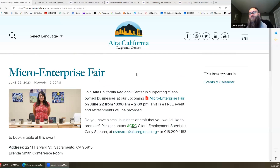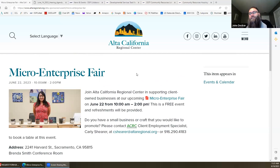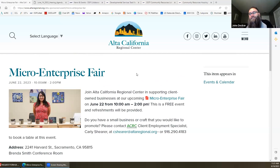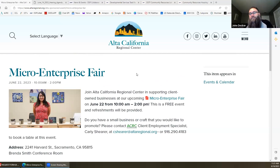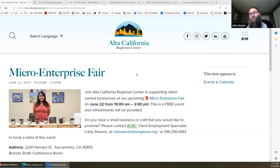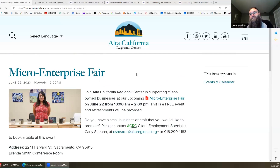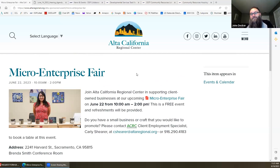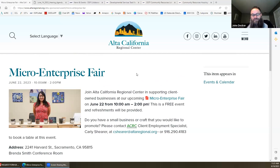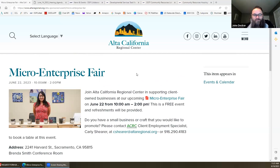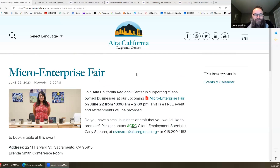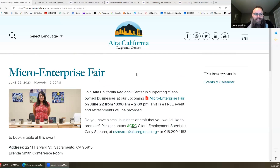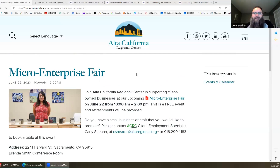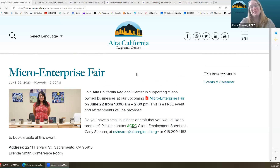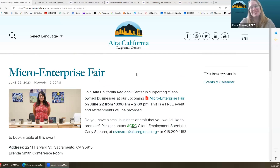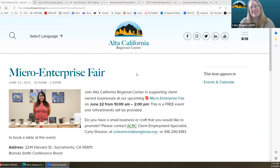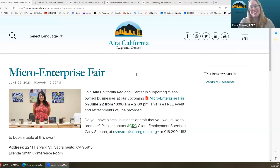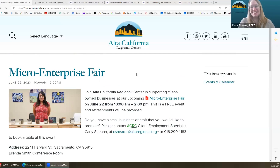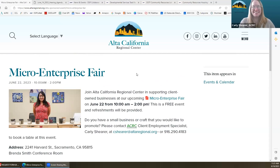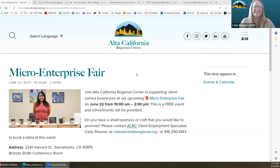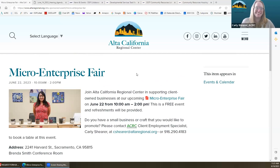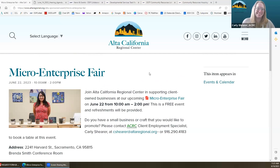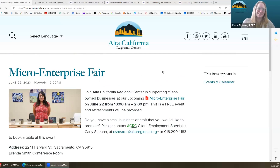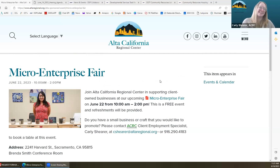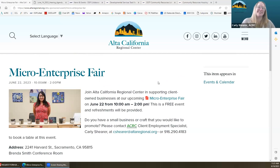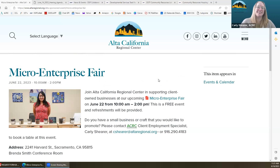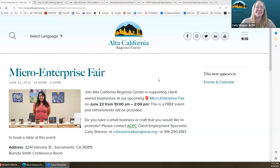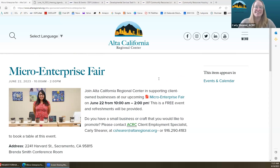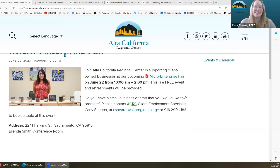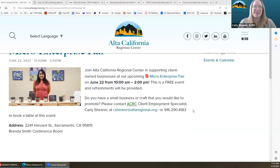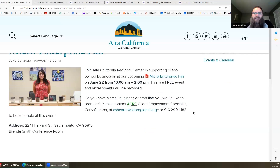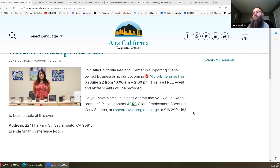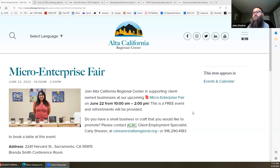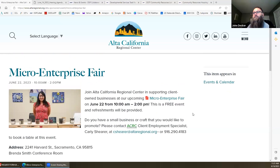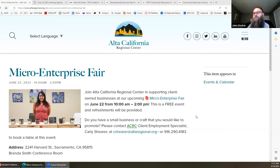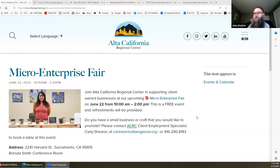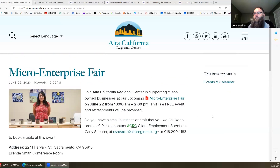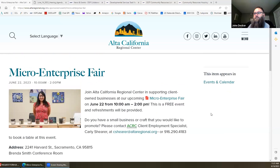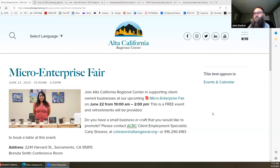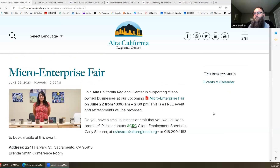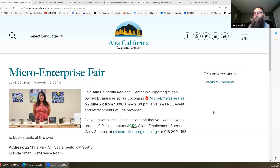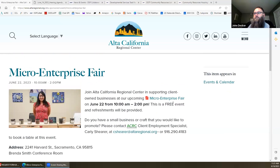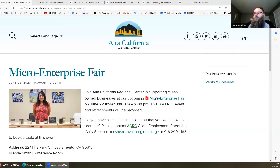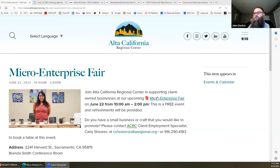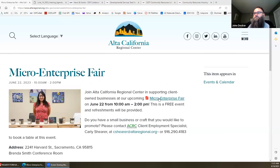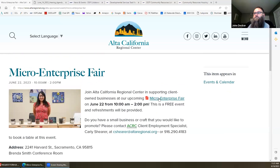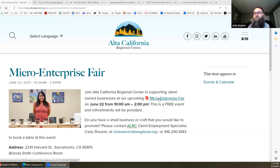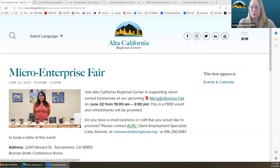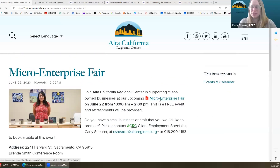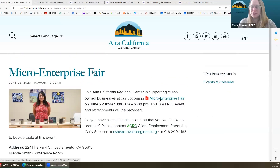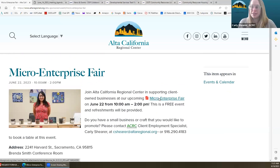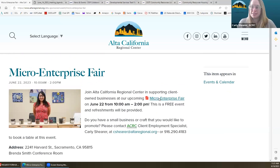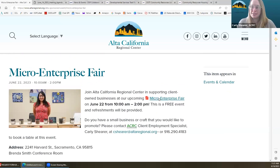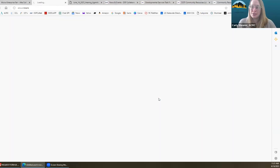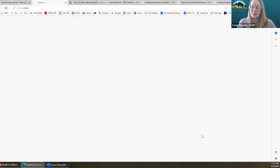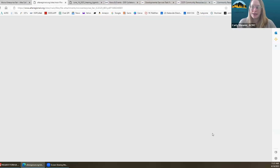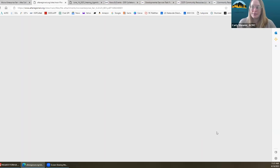year yet. It was only like 7 months. So we'll see. So what is a Micro Enterprise Fair? So our Micro Enterprise Fair is an